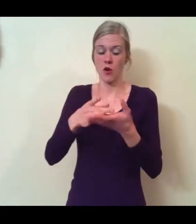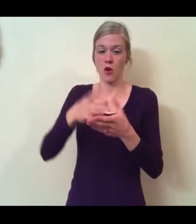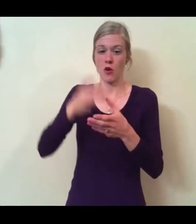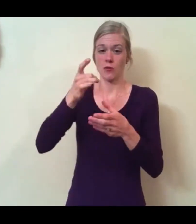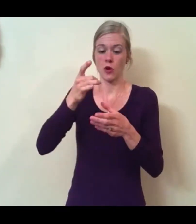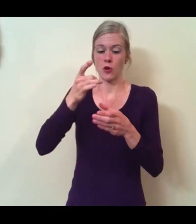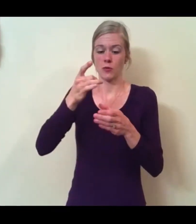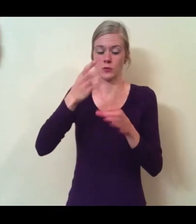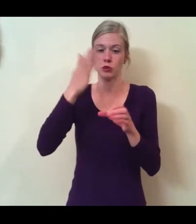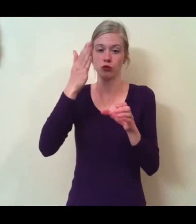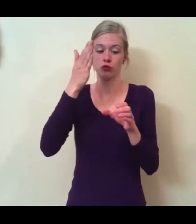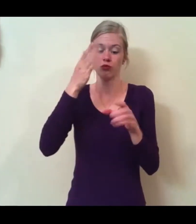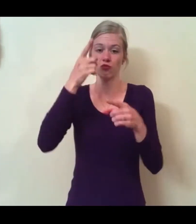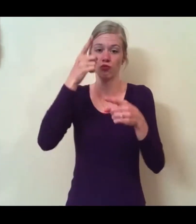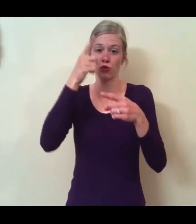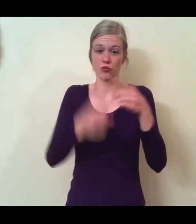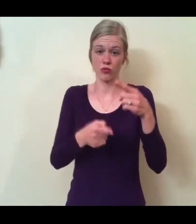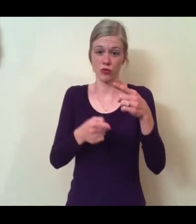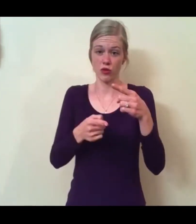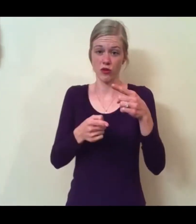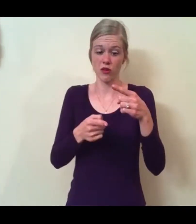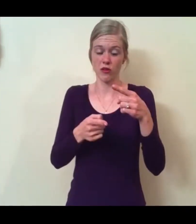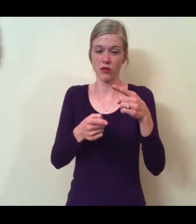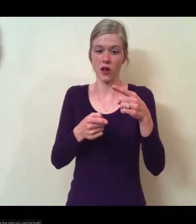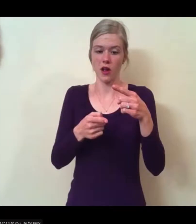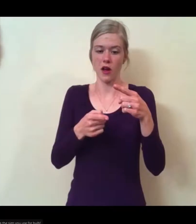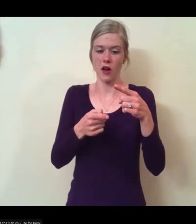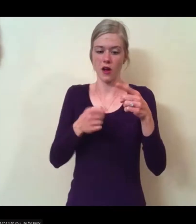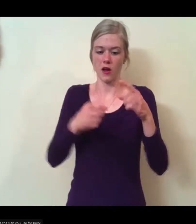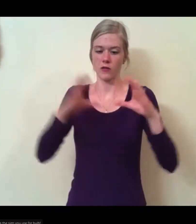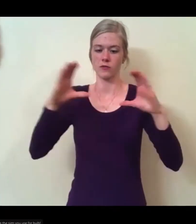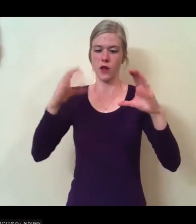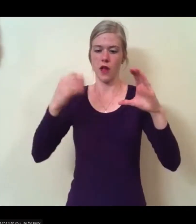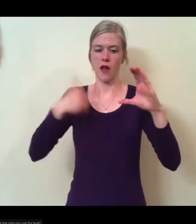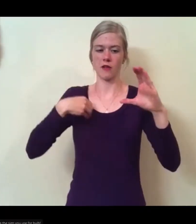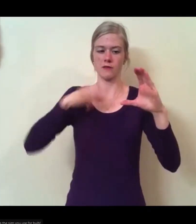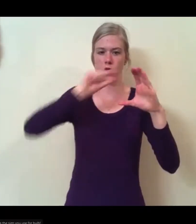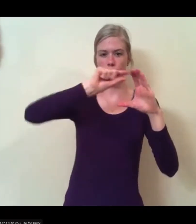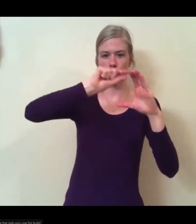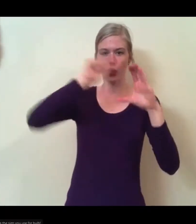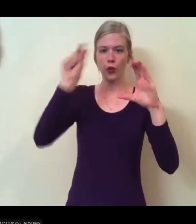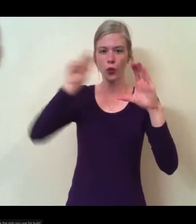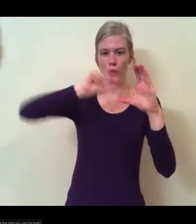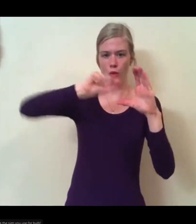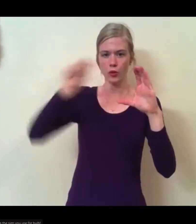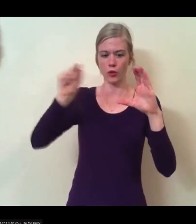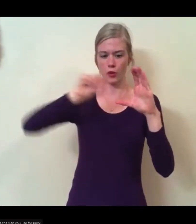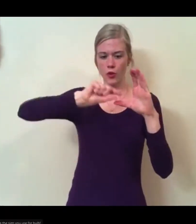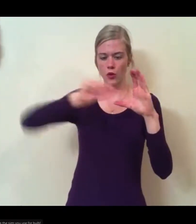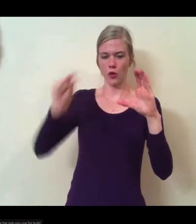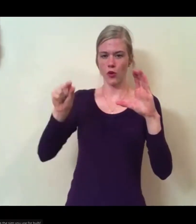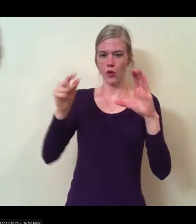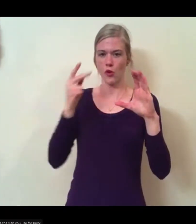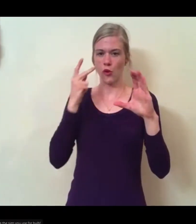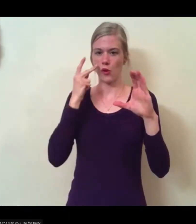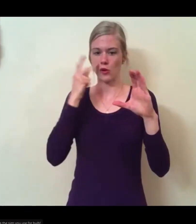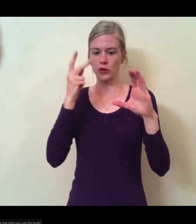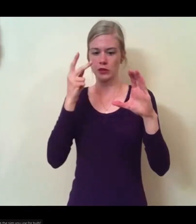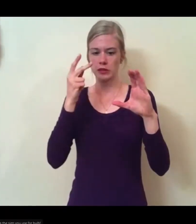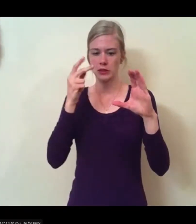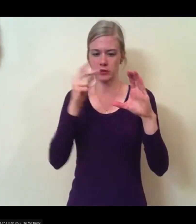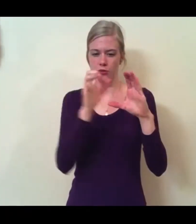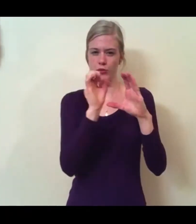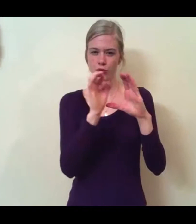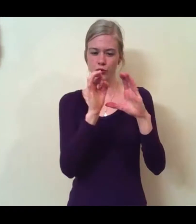ready to sprout, and inside is a tiny bud ready to come up. There are other flowers which